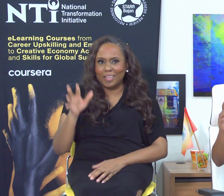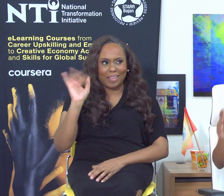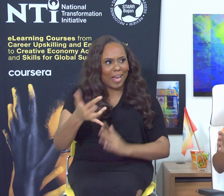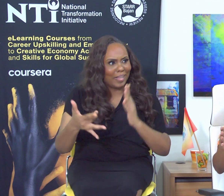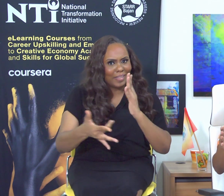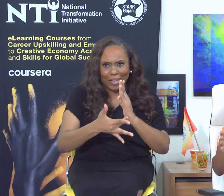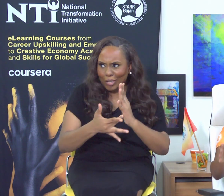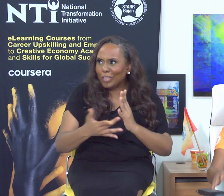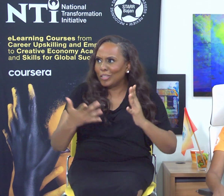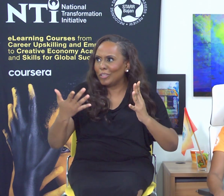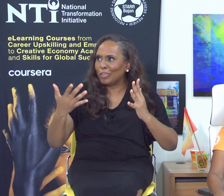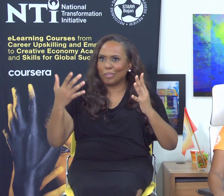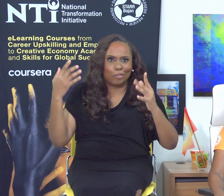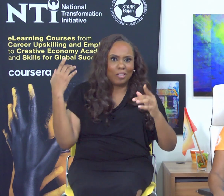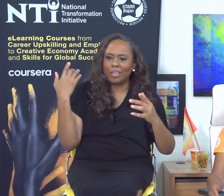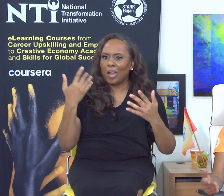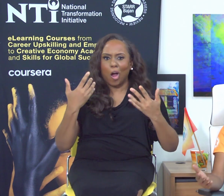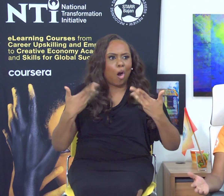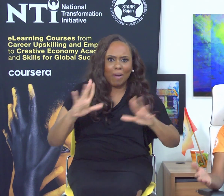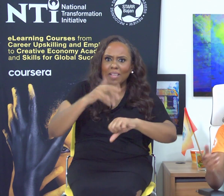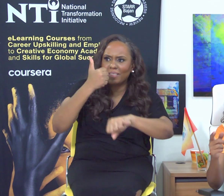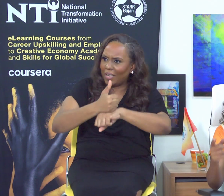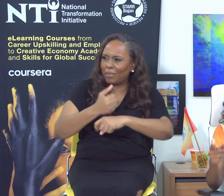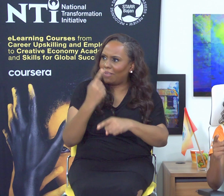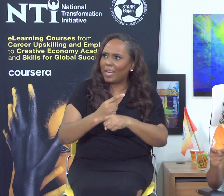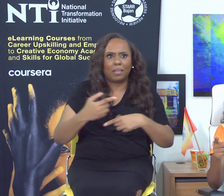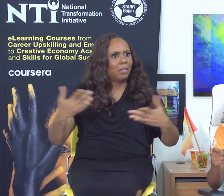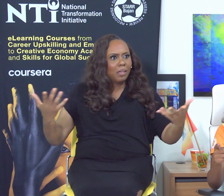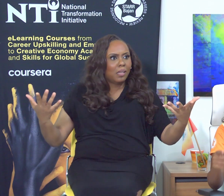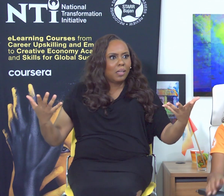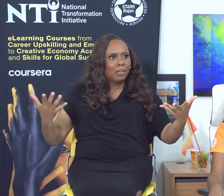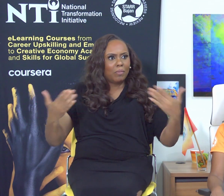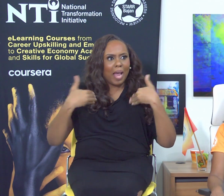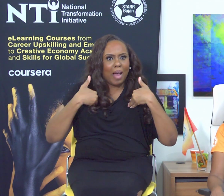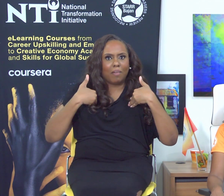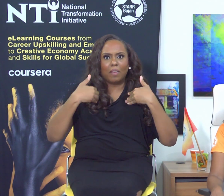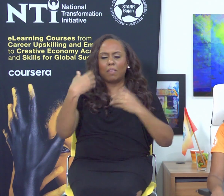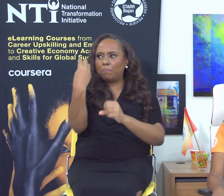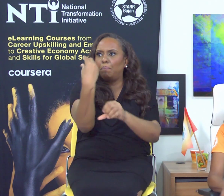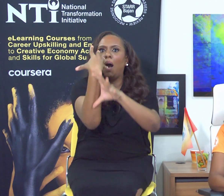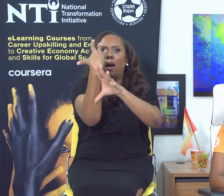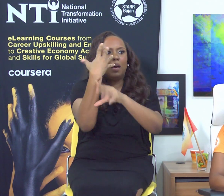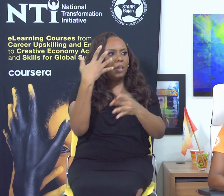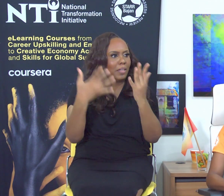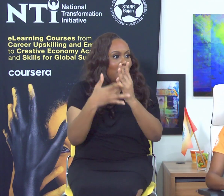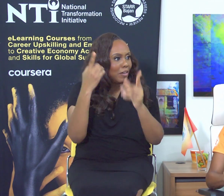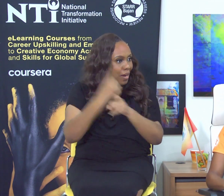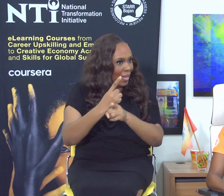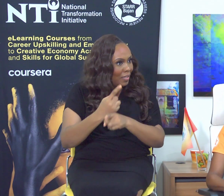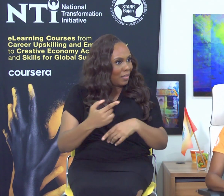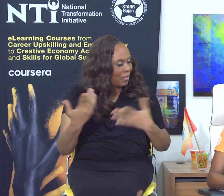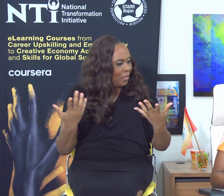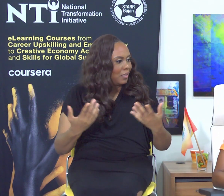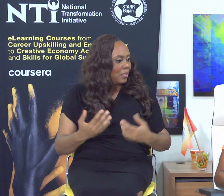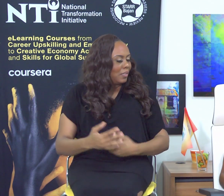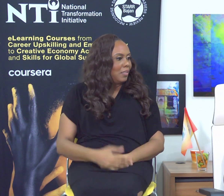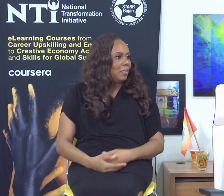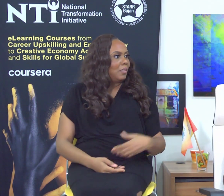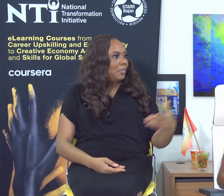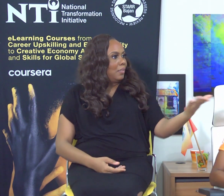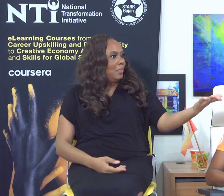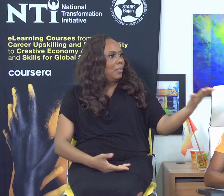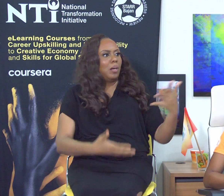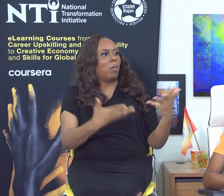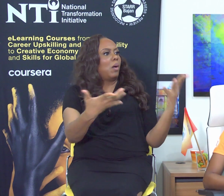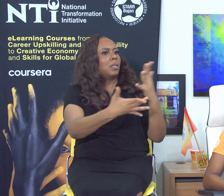exists. Surely some Barbadian can create it, if not. For you, sir, Mr. Dwayne Clark, any